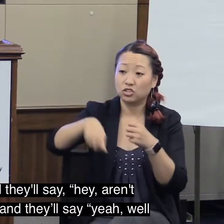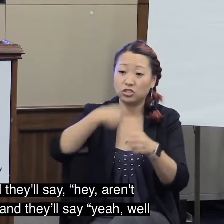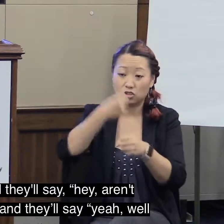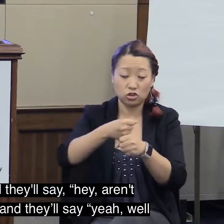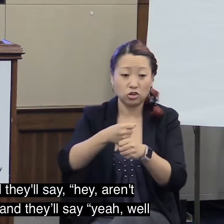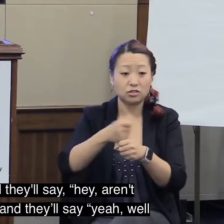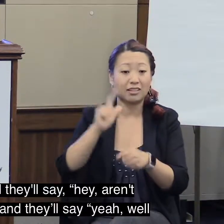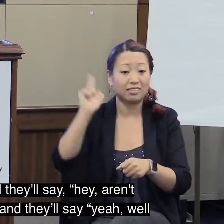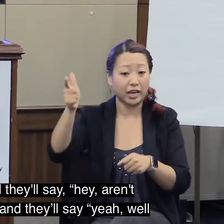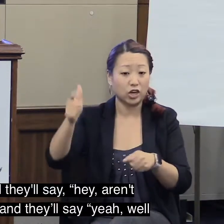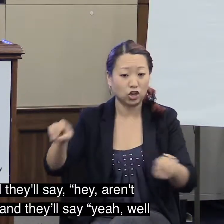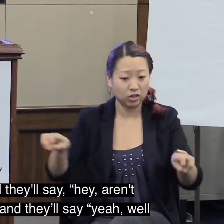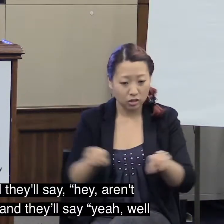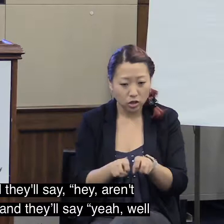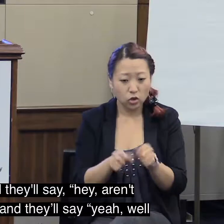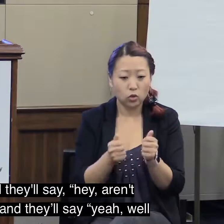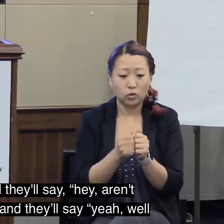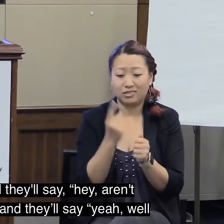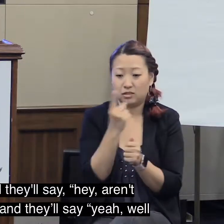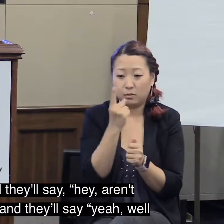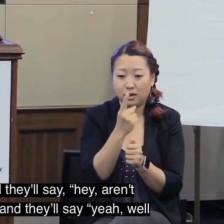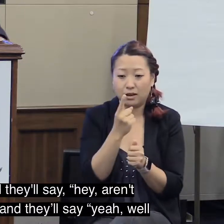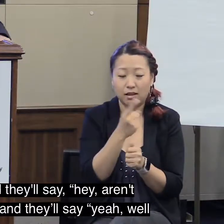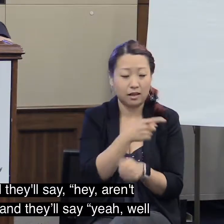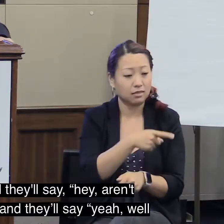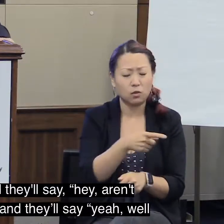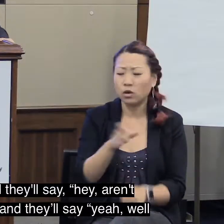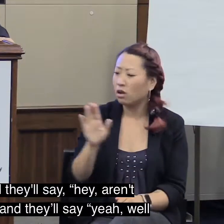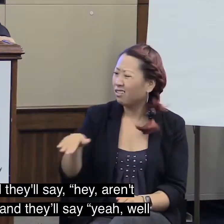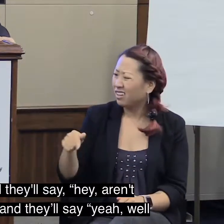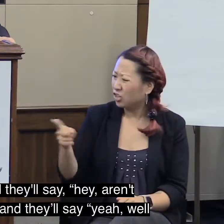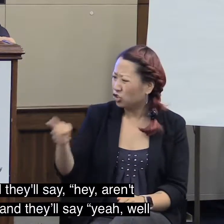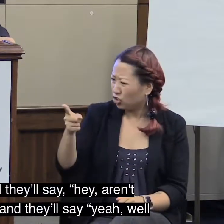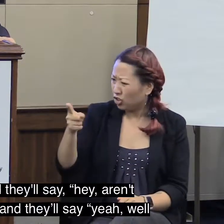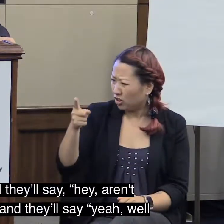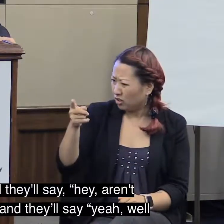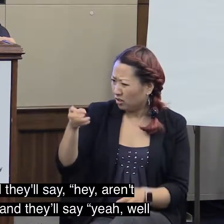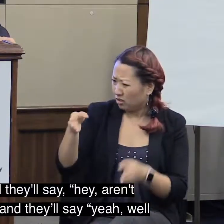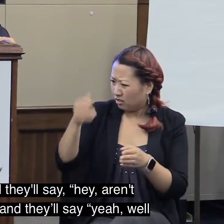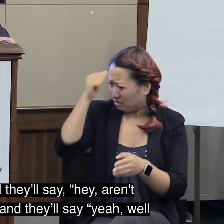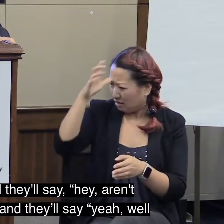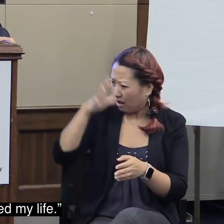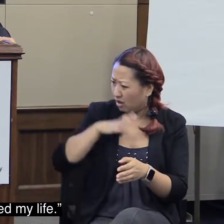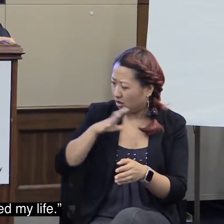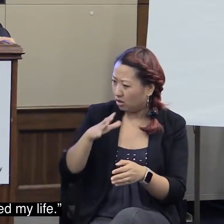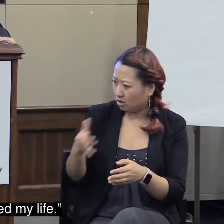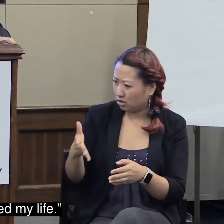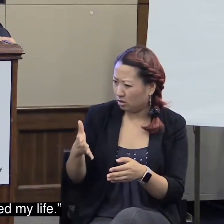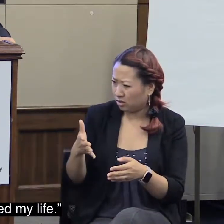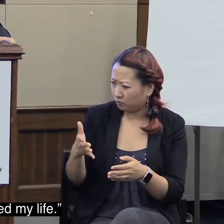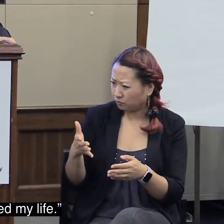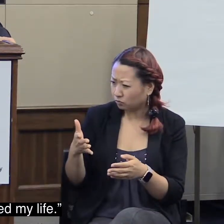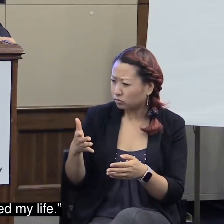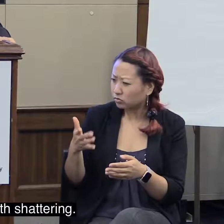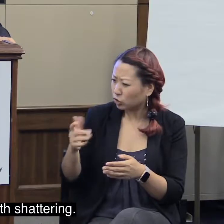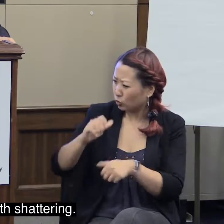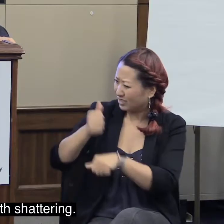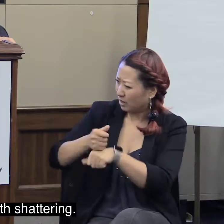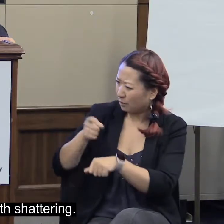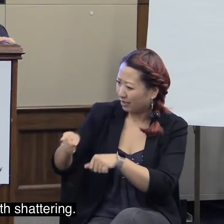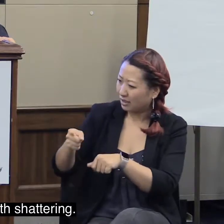and they'll say, hey, aren't you the guy that did, and they'll say, yeah, well, it changed my life. I